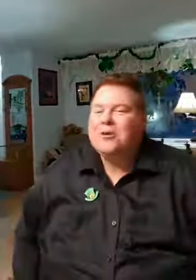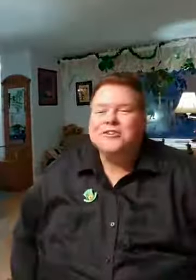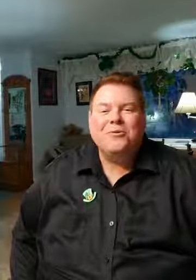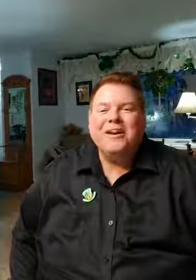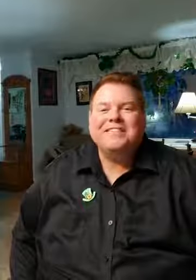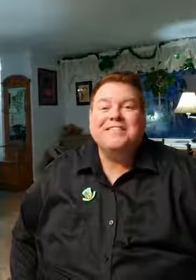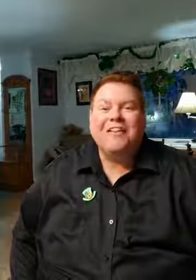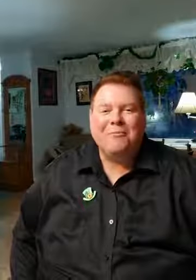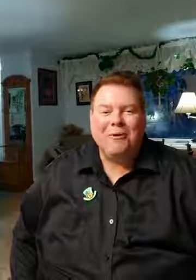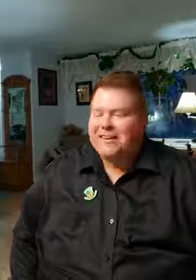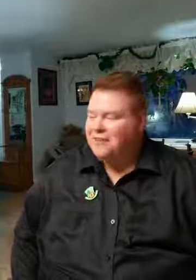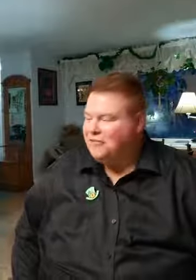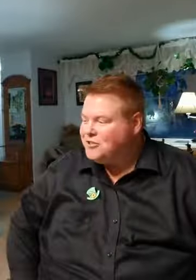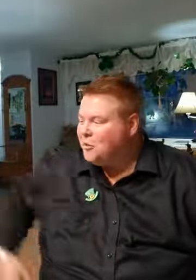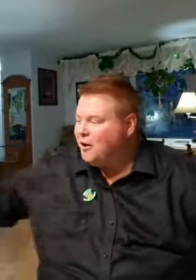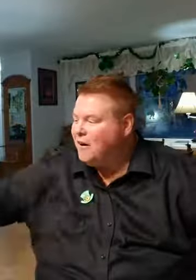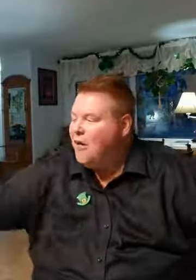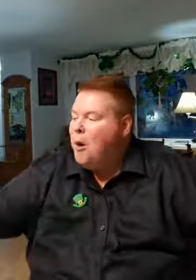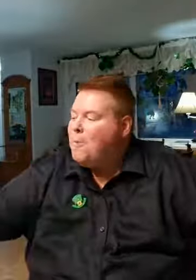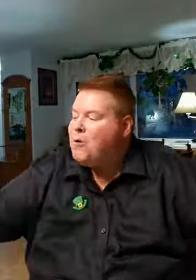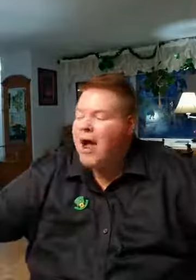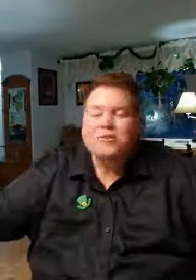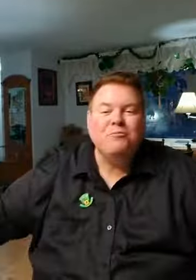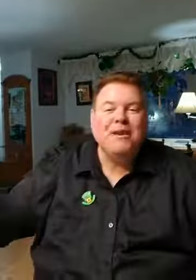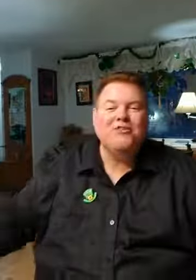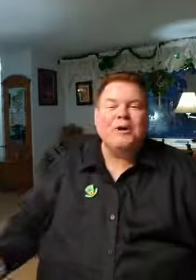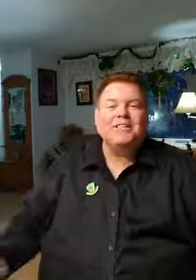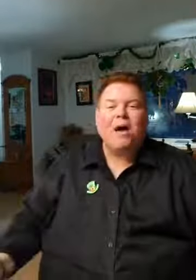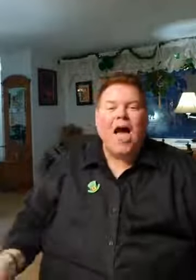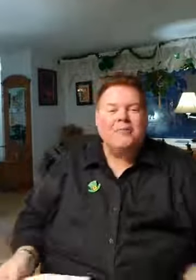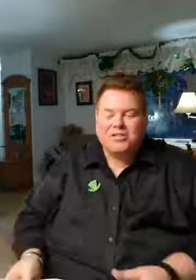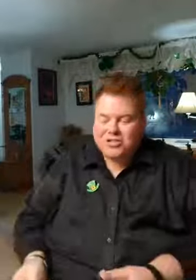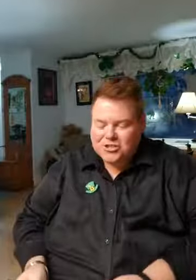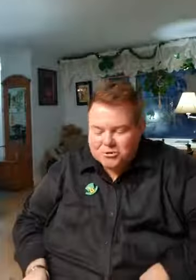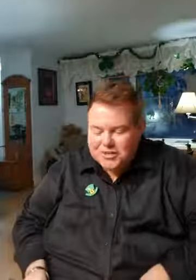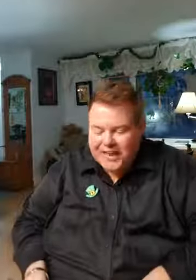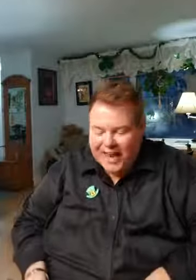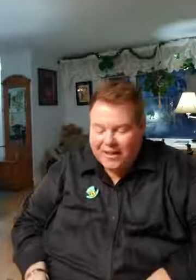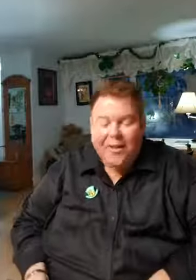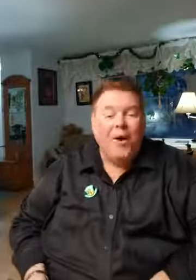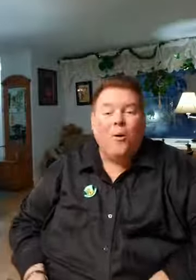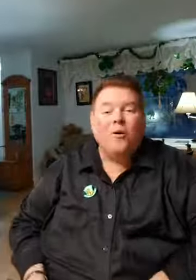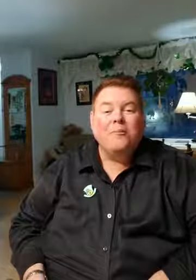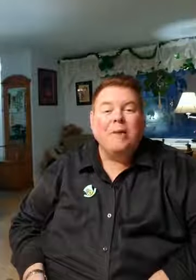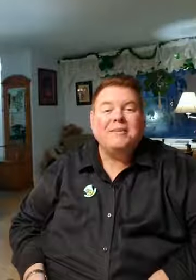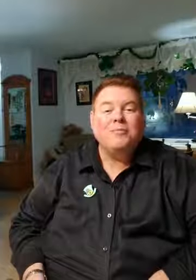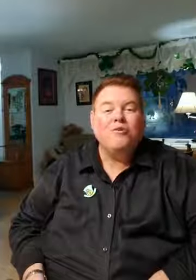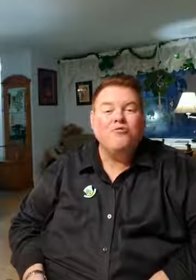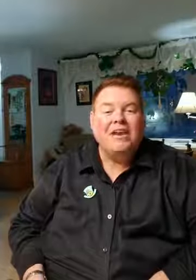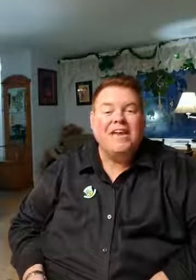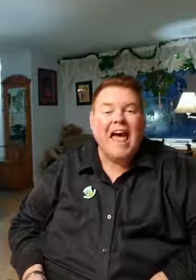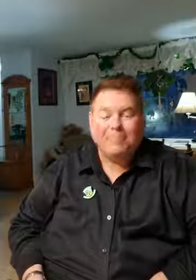going to celebrate for sure. Perhaps you've been enjoying some Irish stew today, or maybe some green